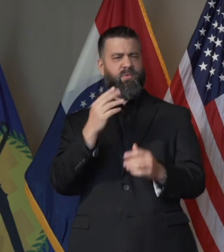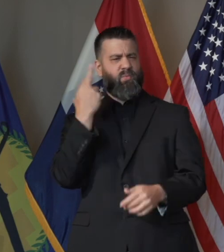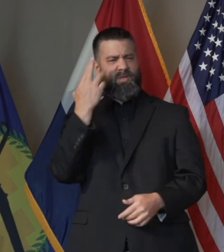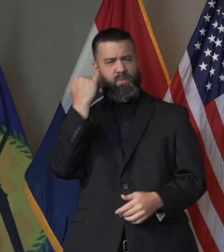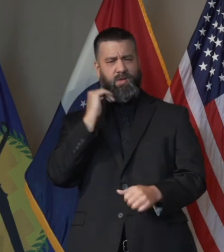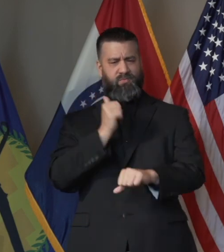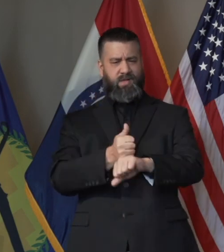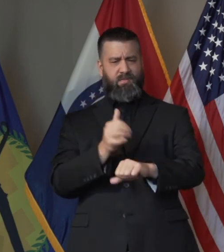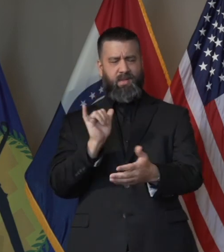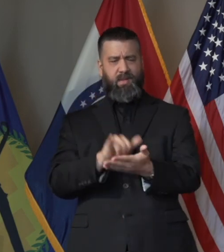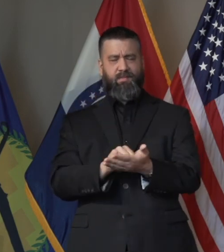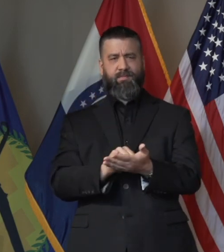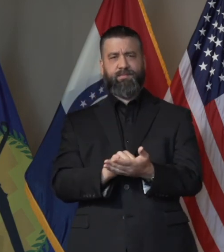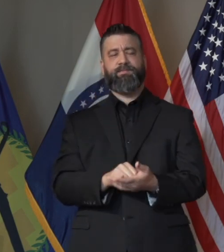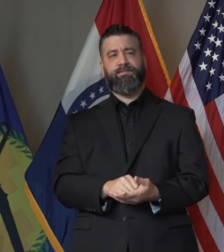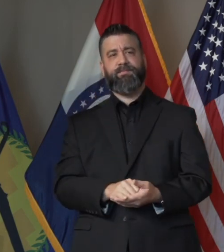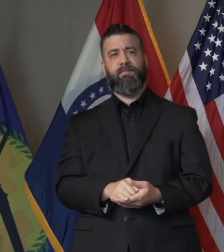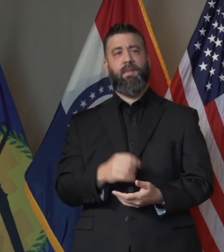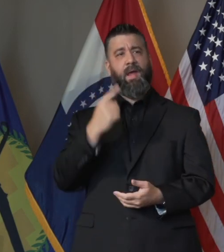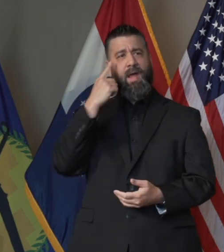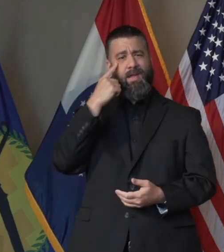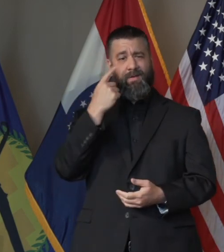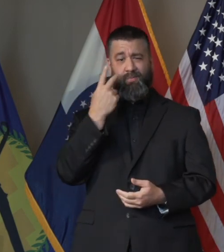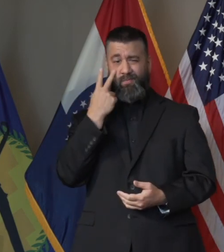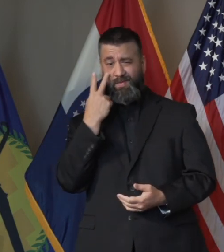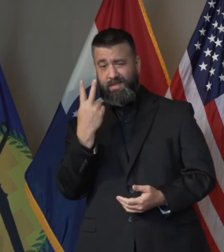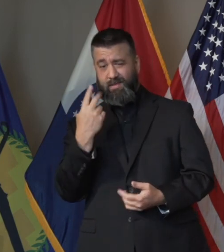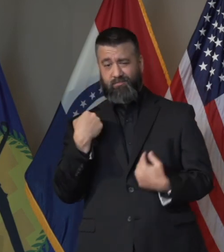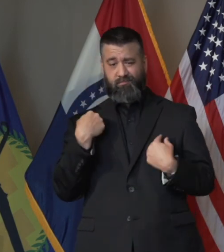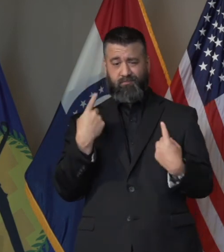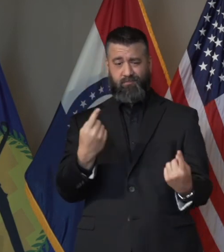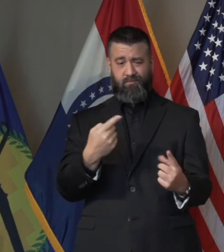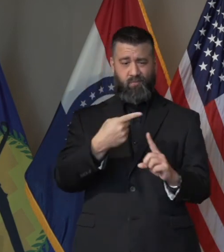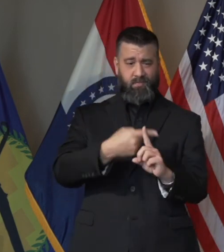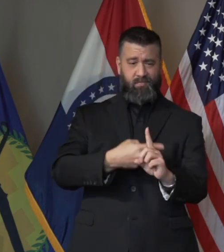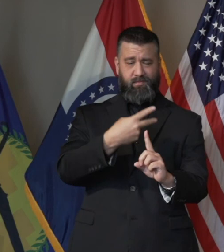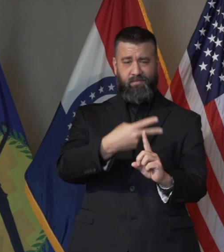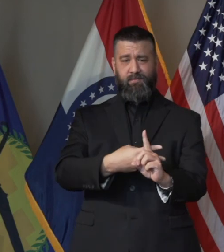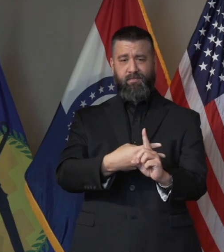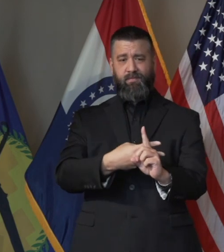we've seen over the past couple of months is